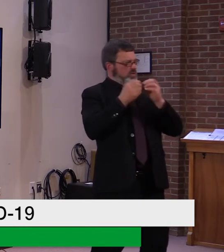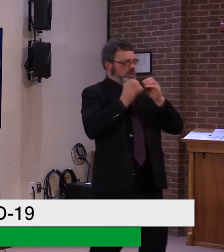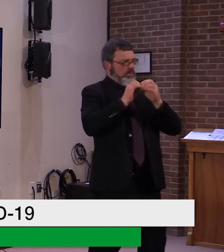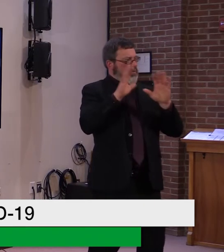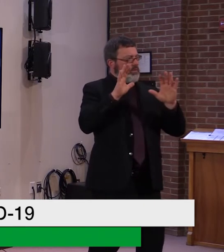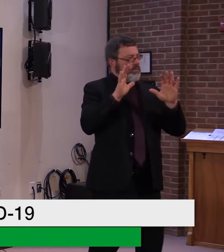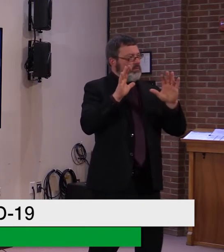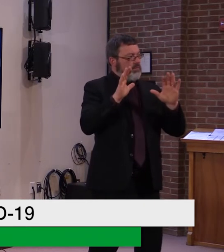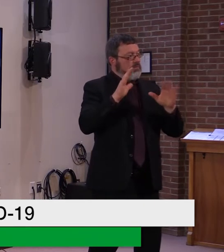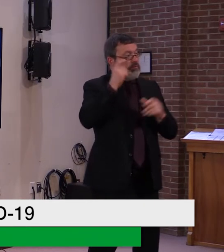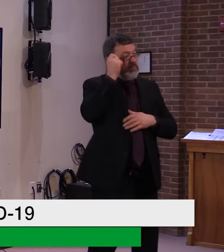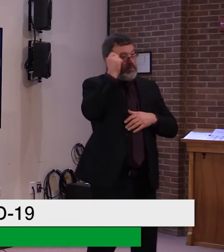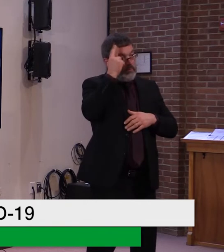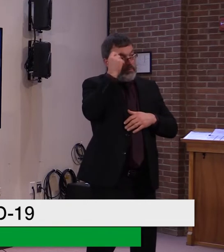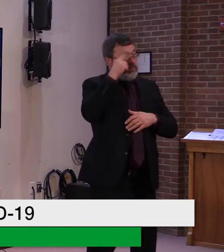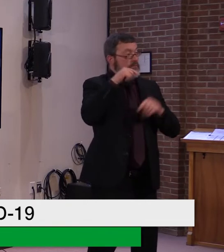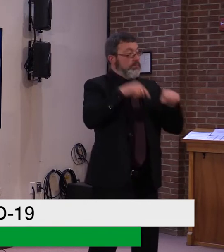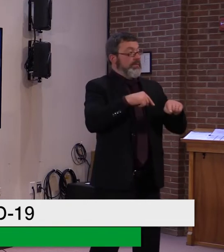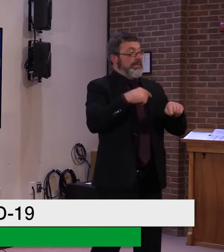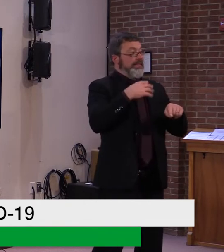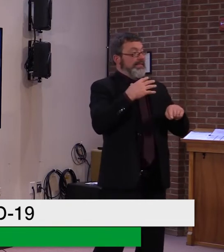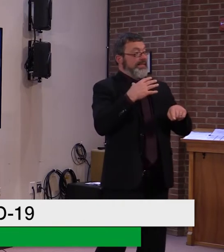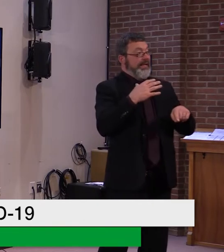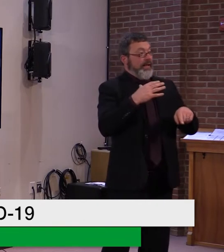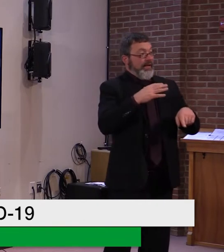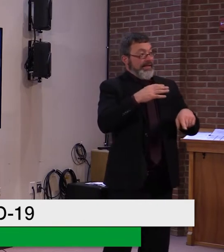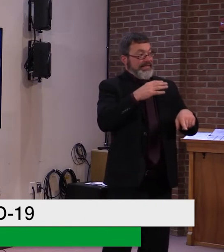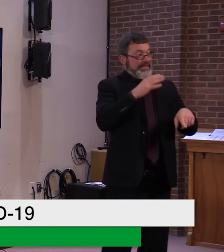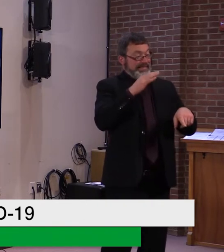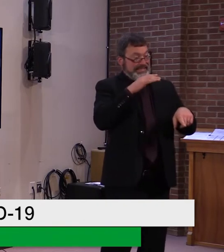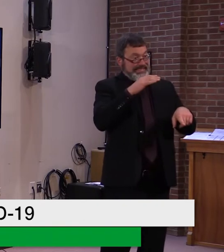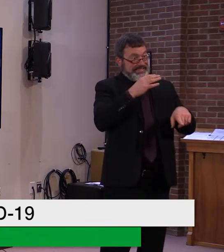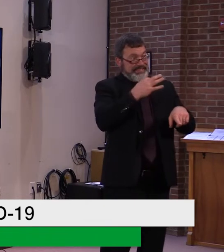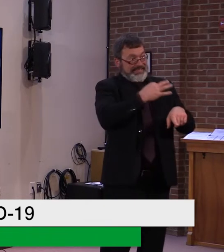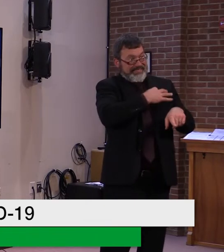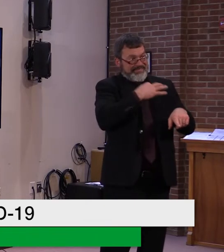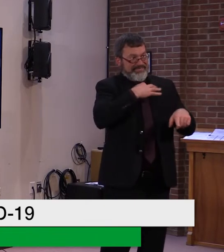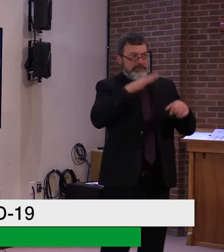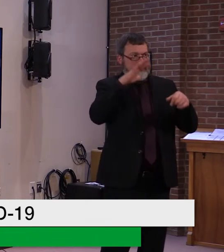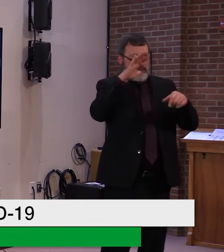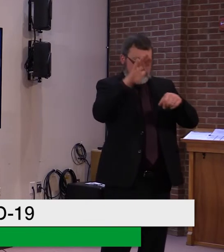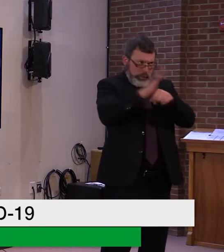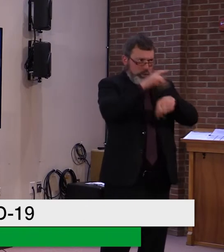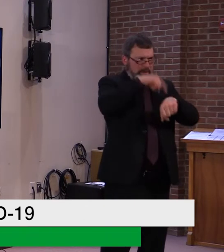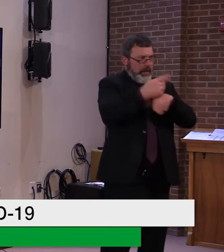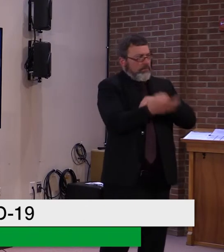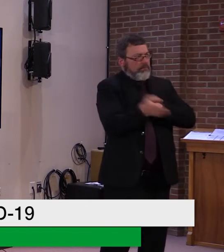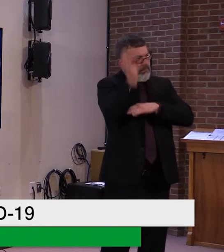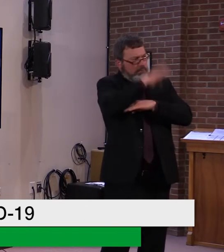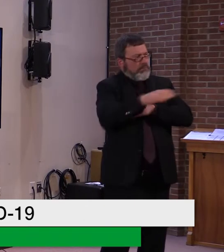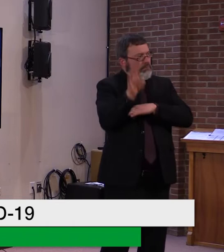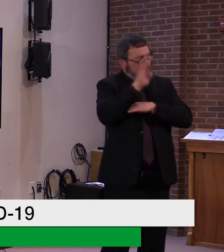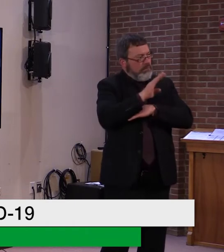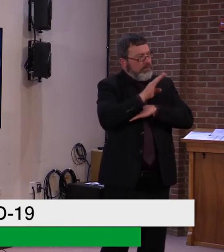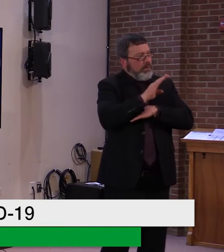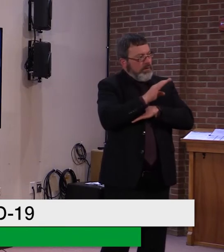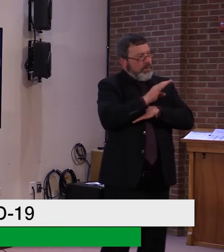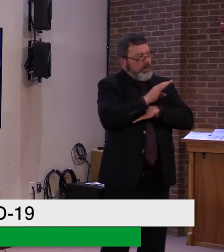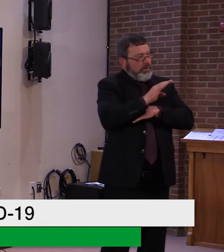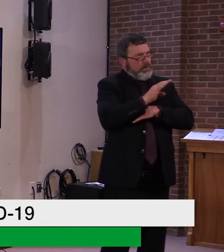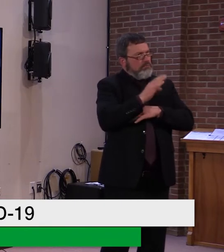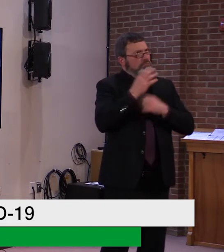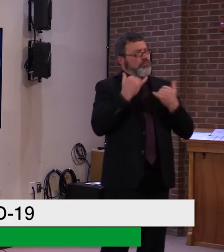want to use ftes so we hope to have by uh today about about